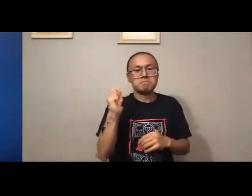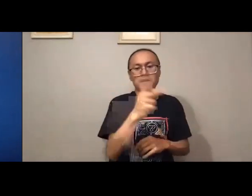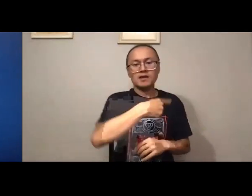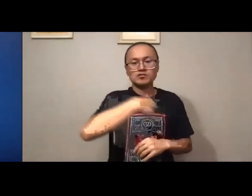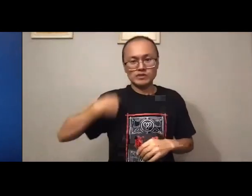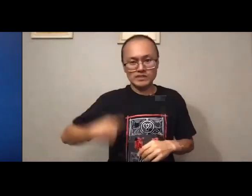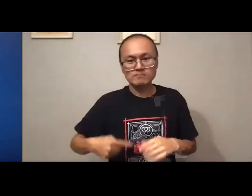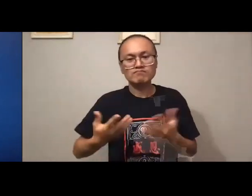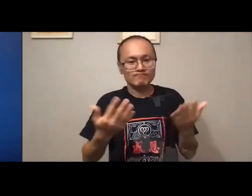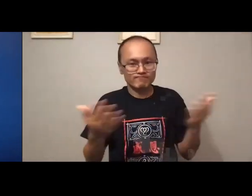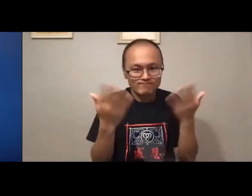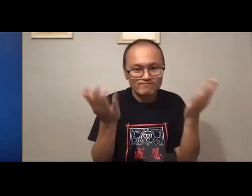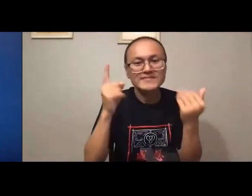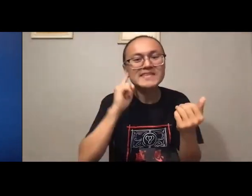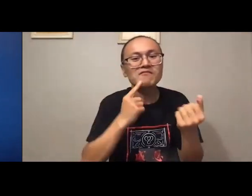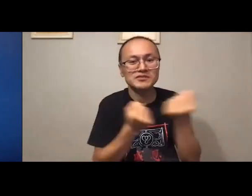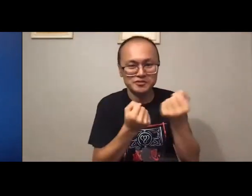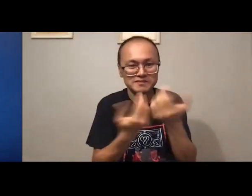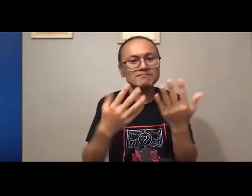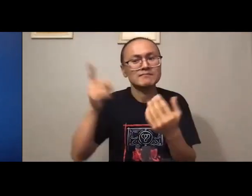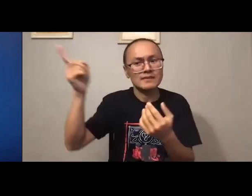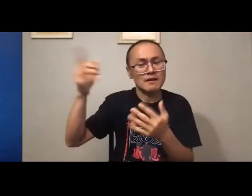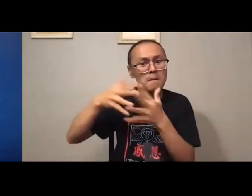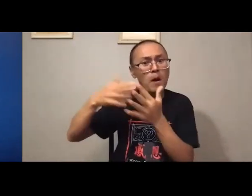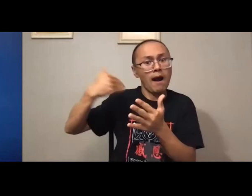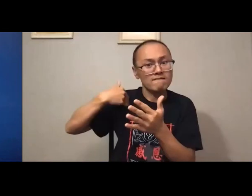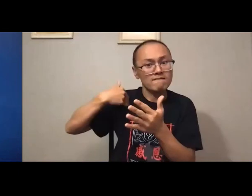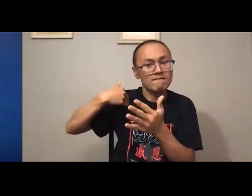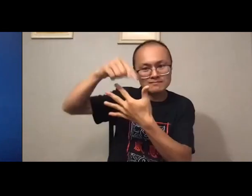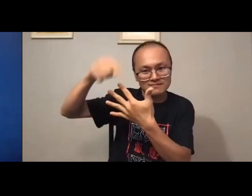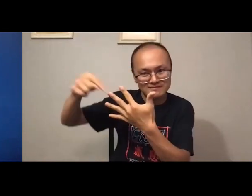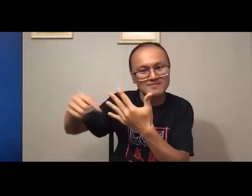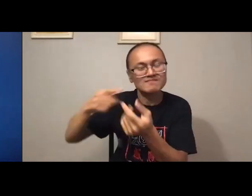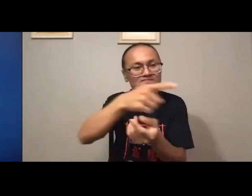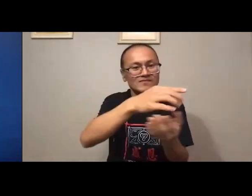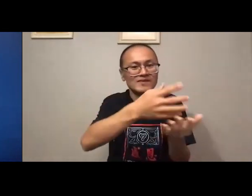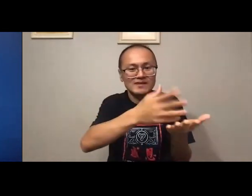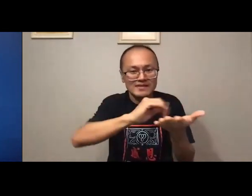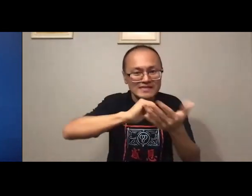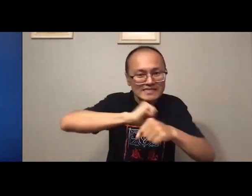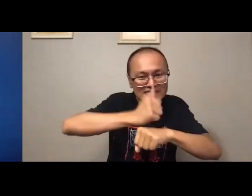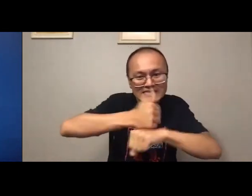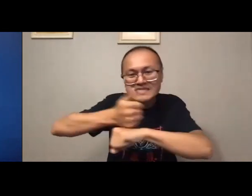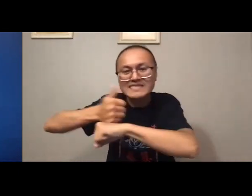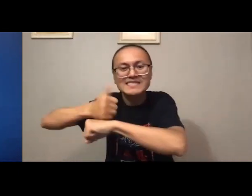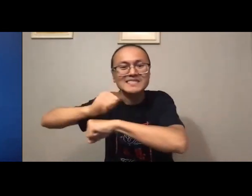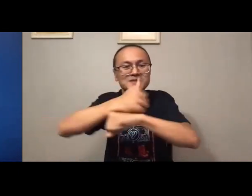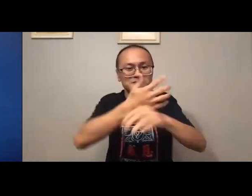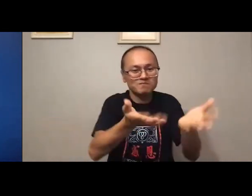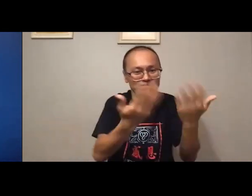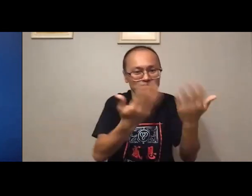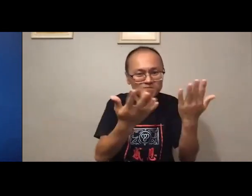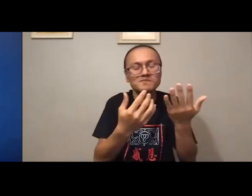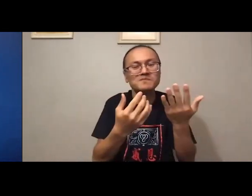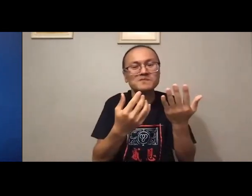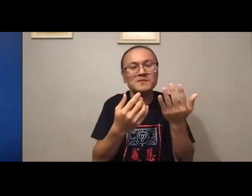the curriculums, and I want to take that back to China. And I want to serve as a deaf advocate